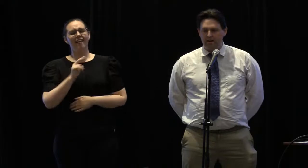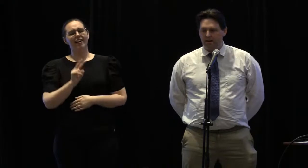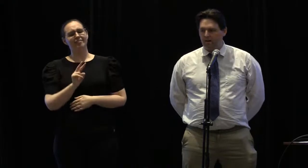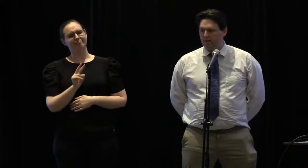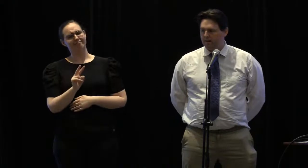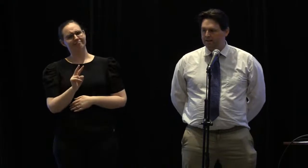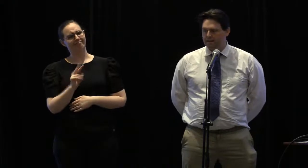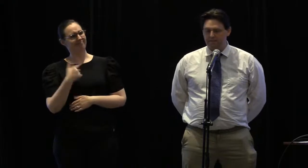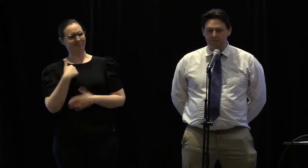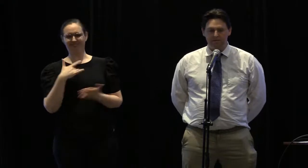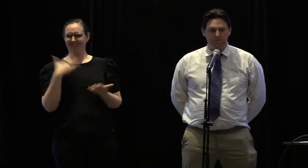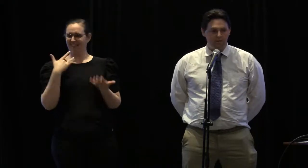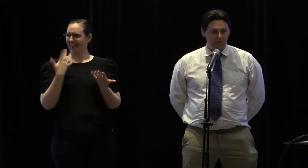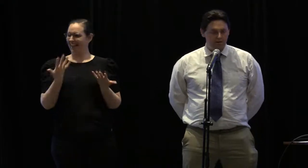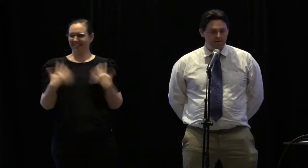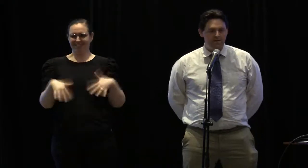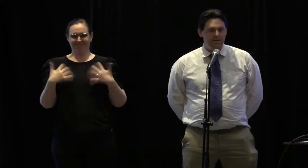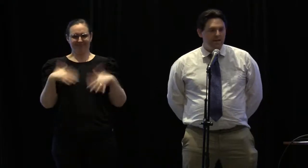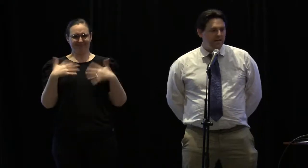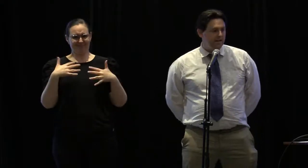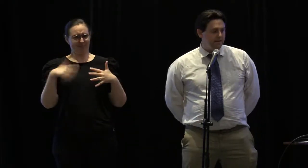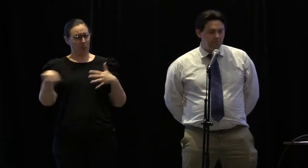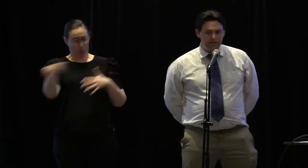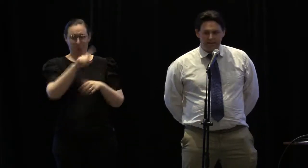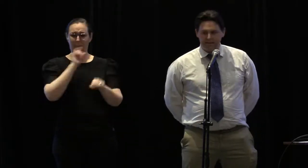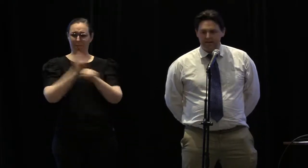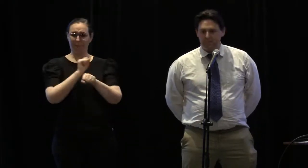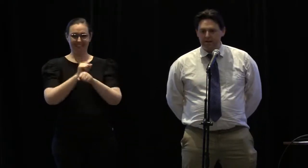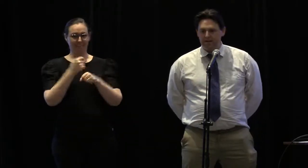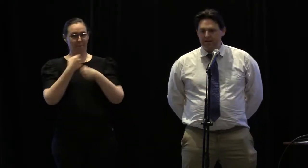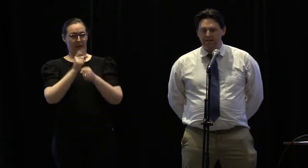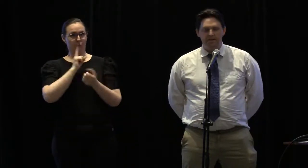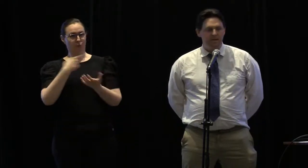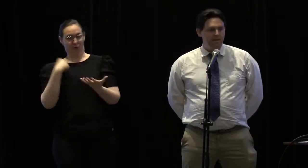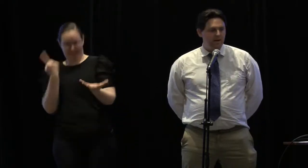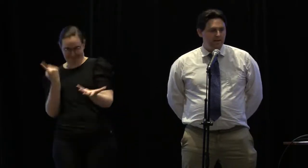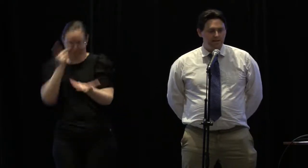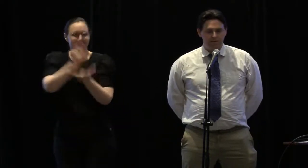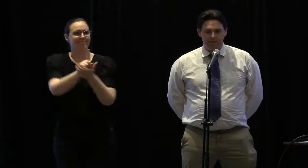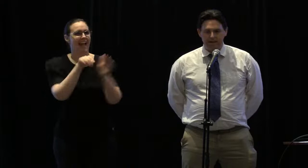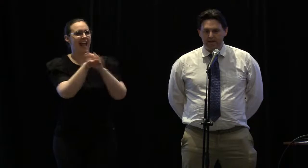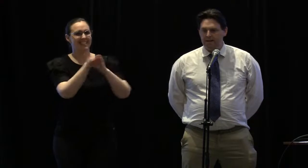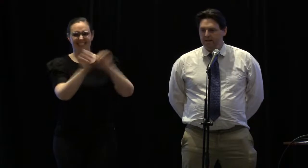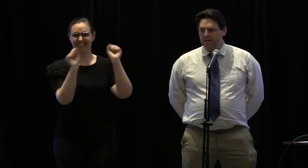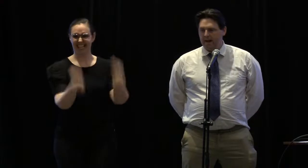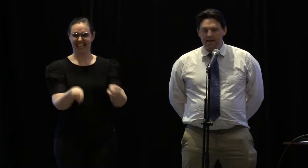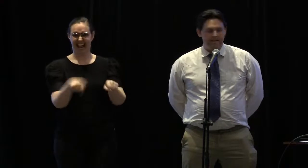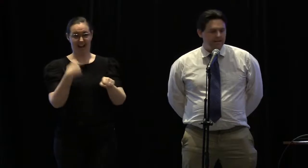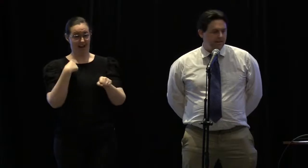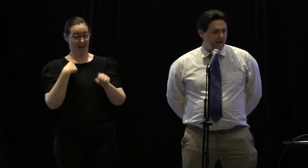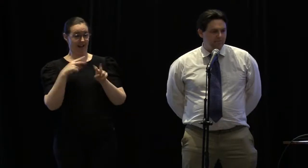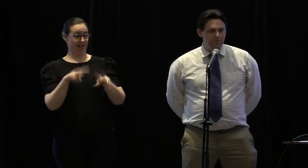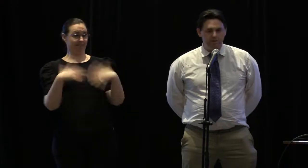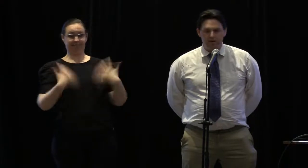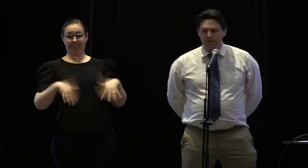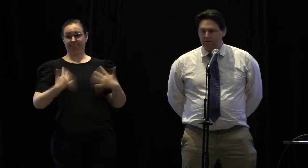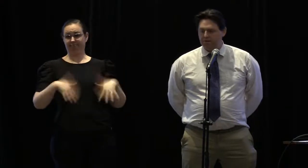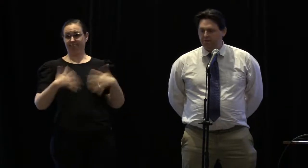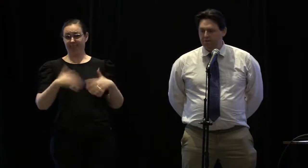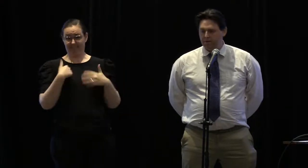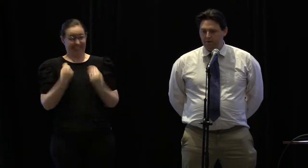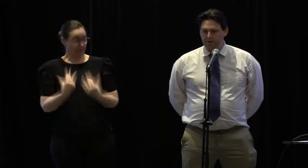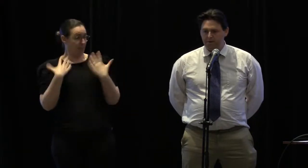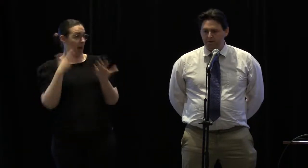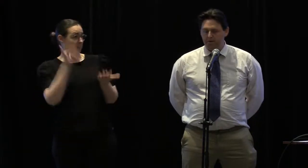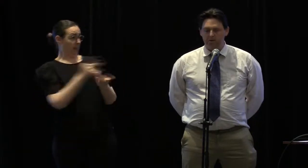that are accessible for all is really an inspiration to me, and it's an absolute honor